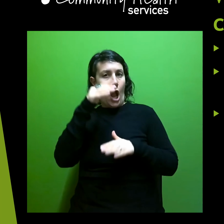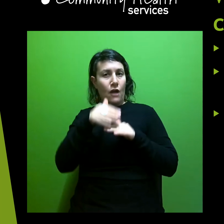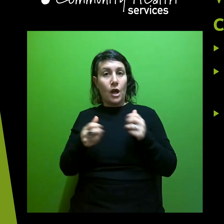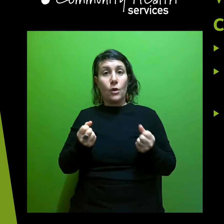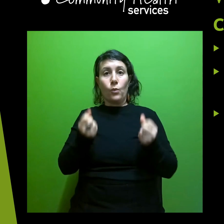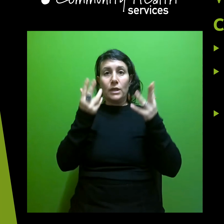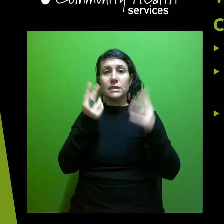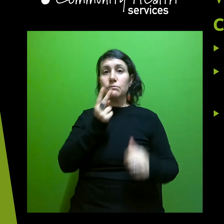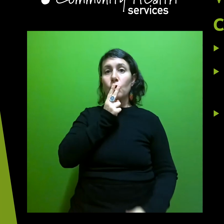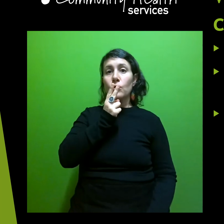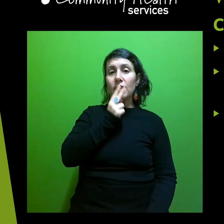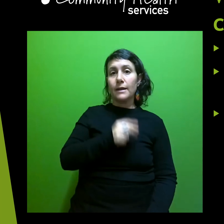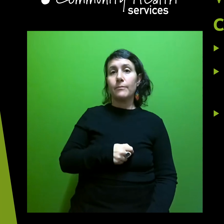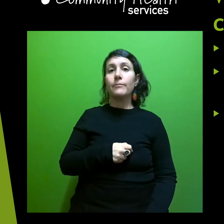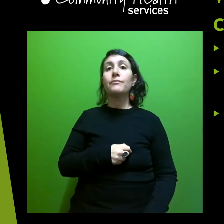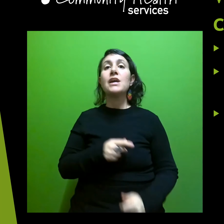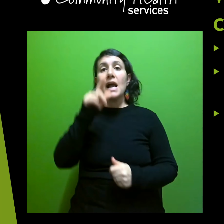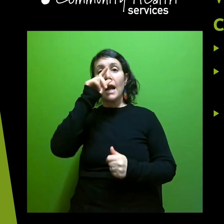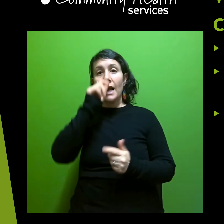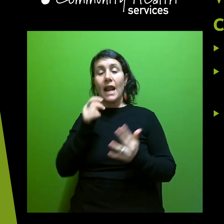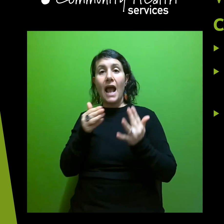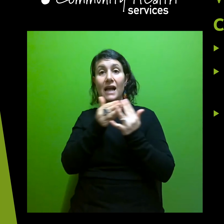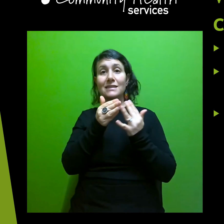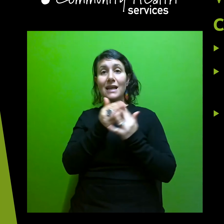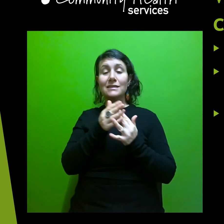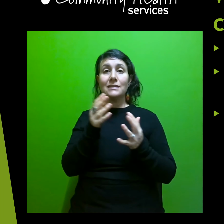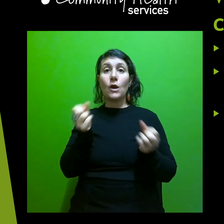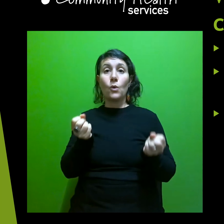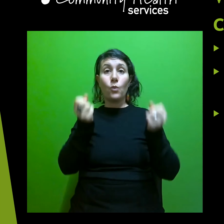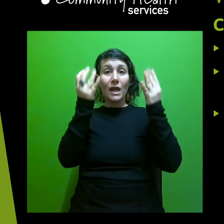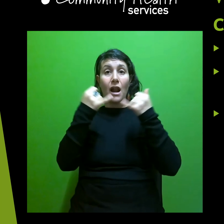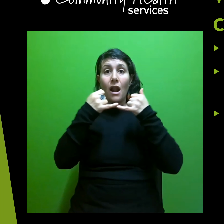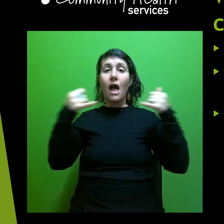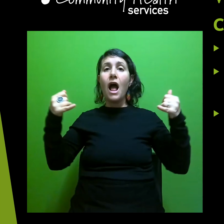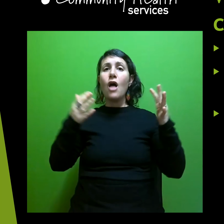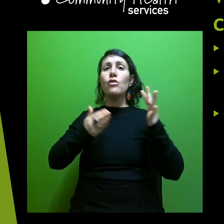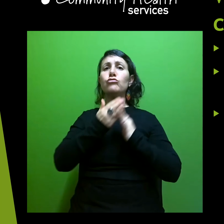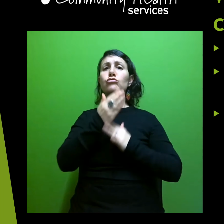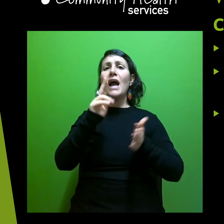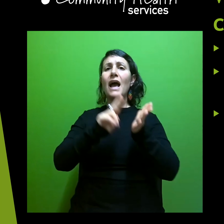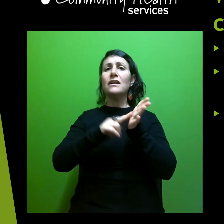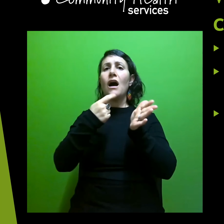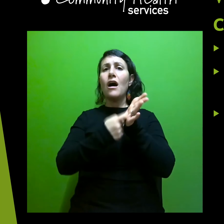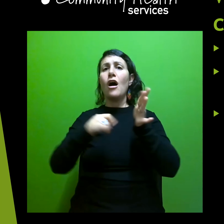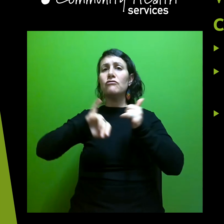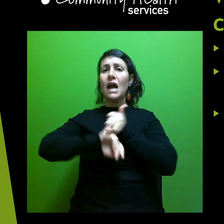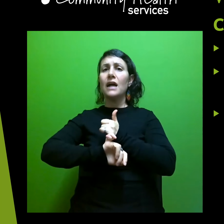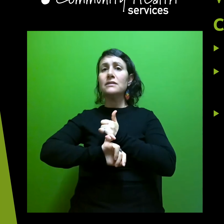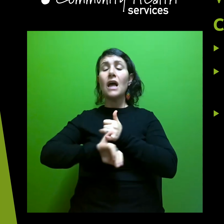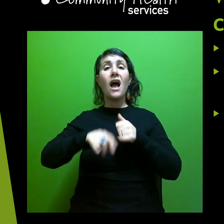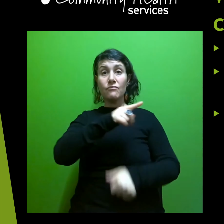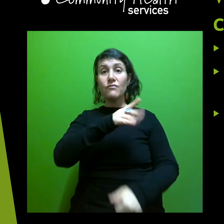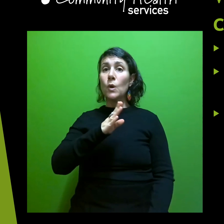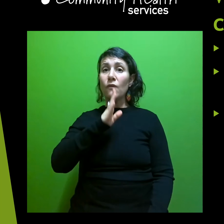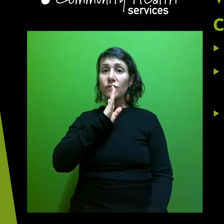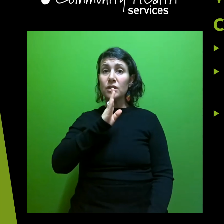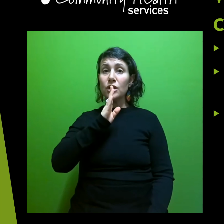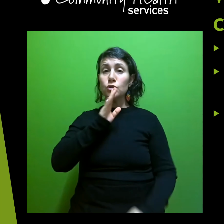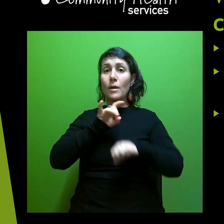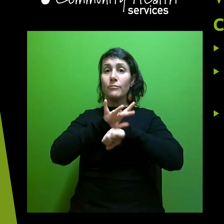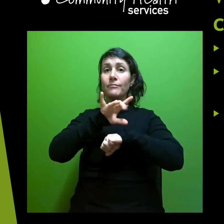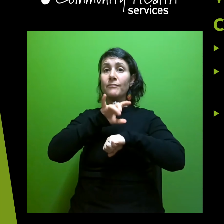access Quitline through the National Relay Service. Quitline is a confidential counselling service which can